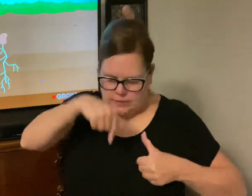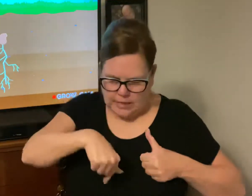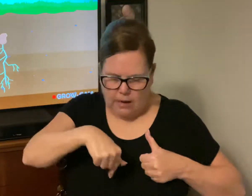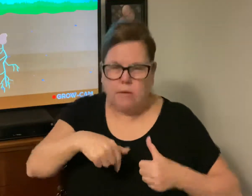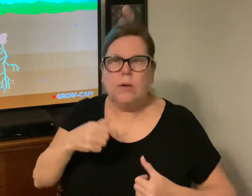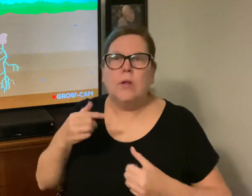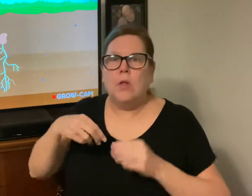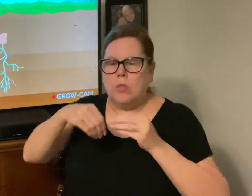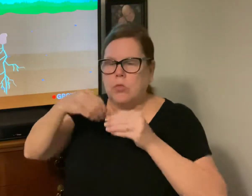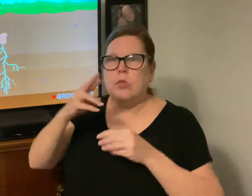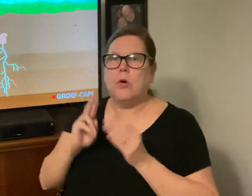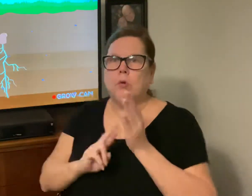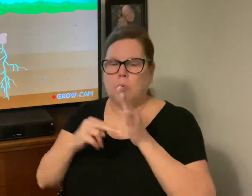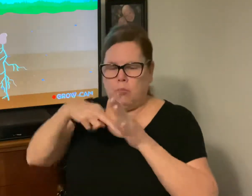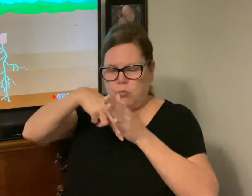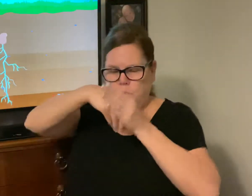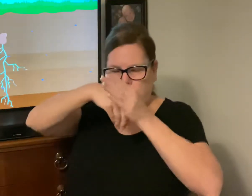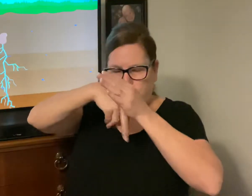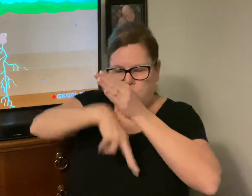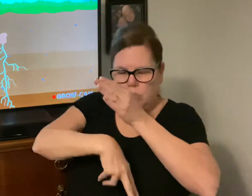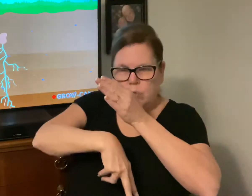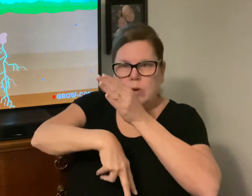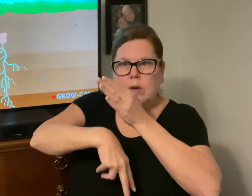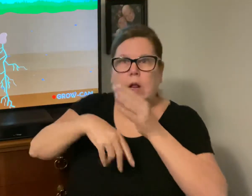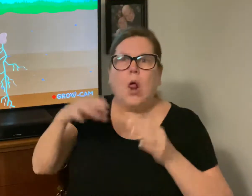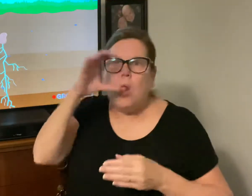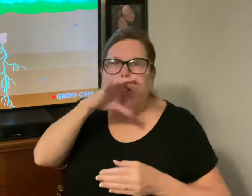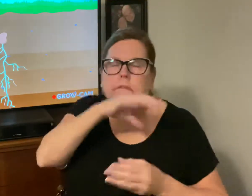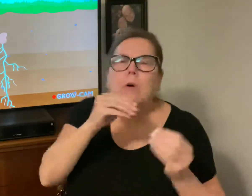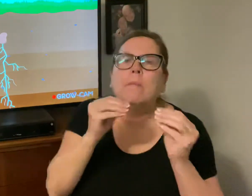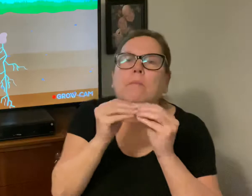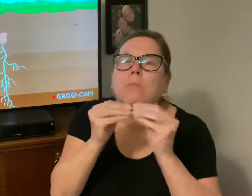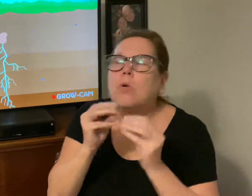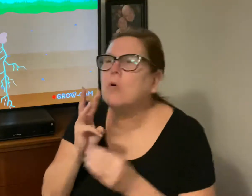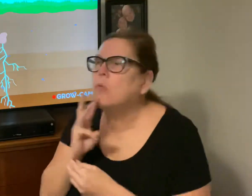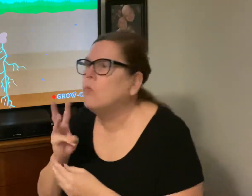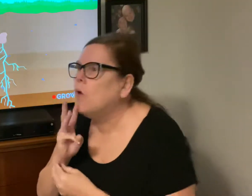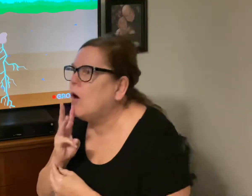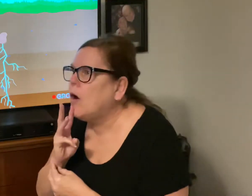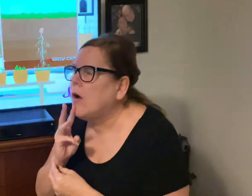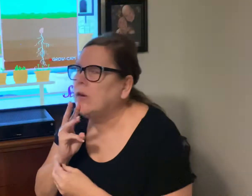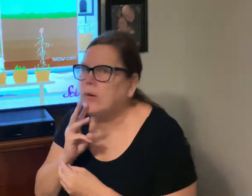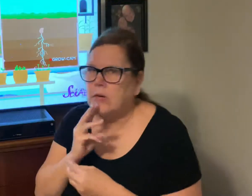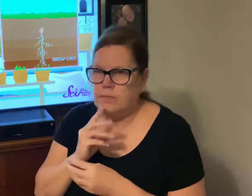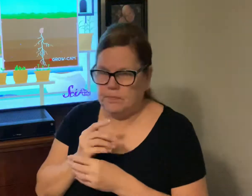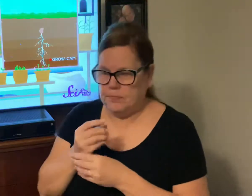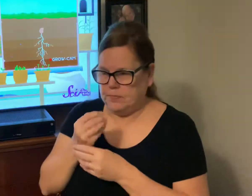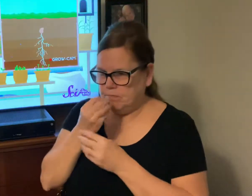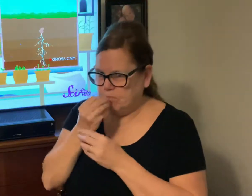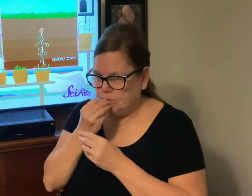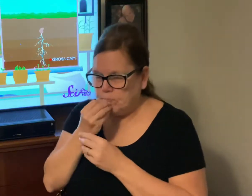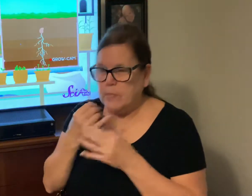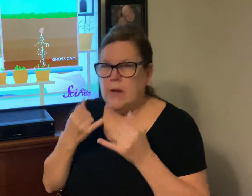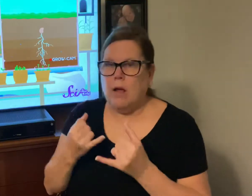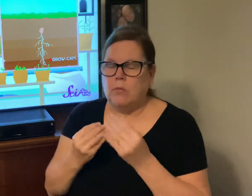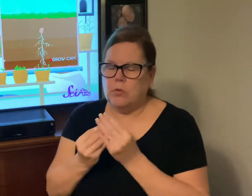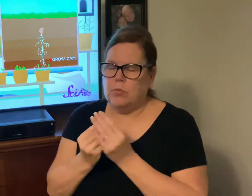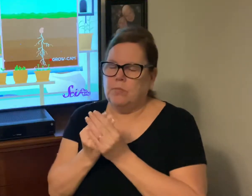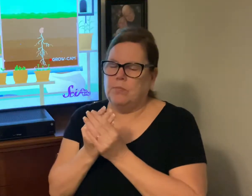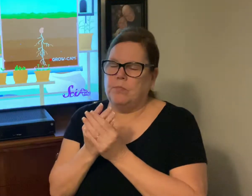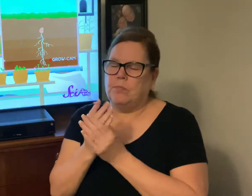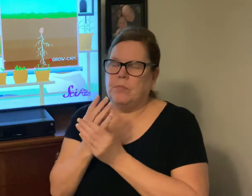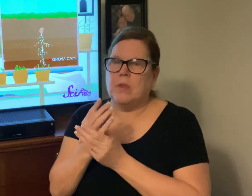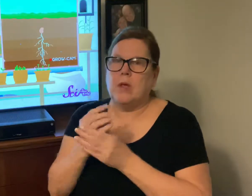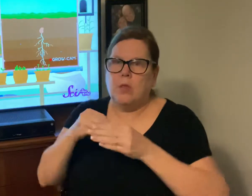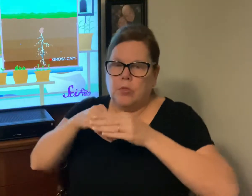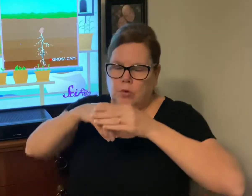So the root pushes down deeper and deeper into the soil, looking for more water and minerals to feed the baby plant. Once the plant is all grown up, those deep roots